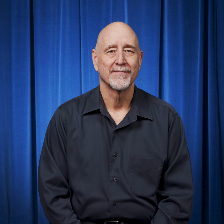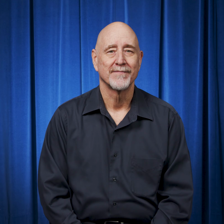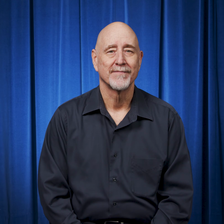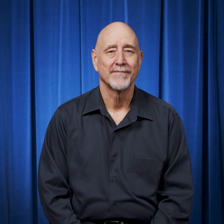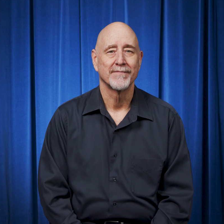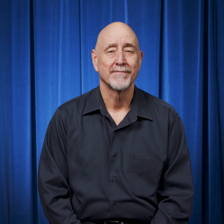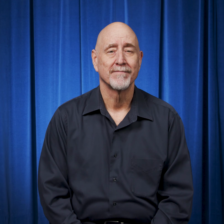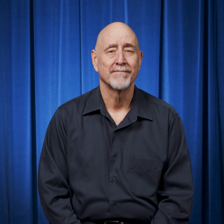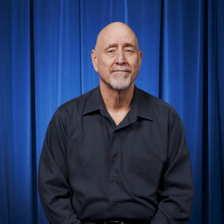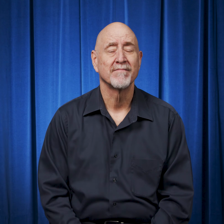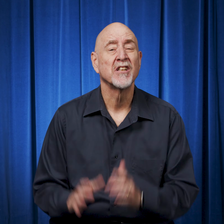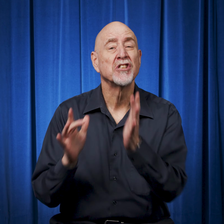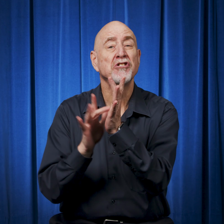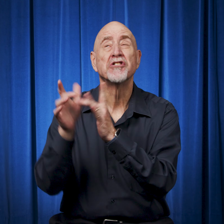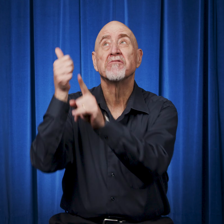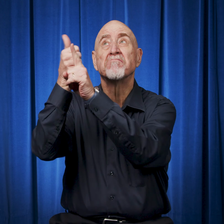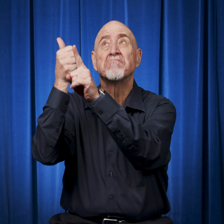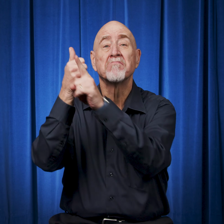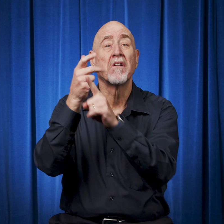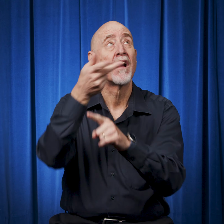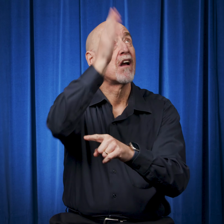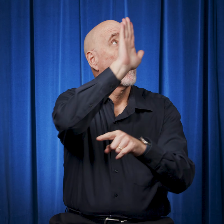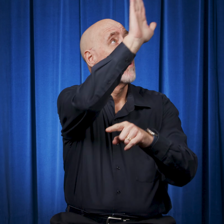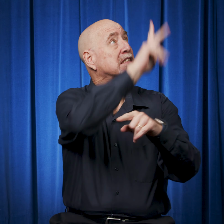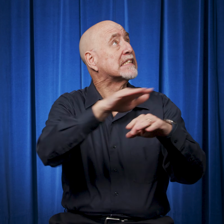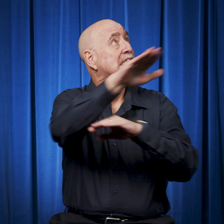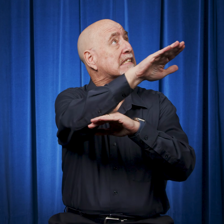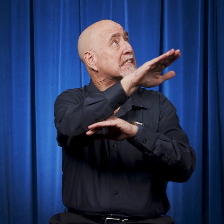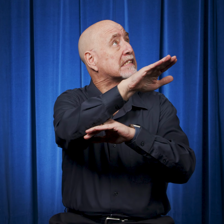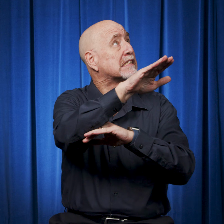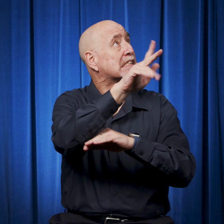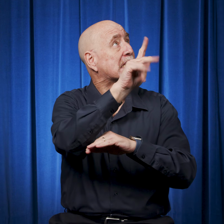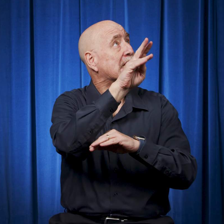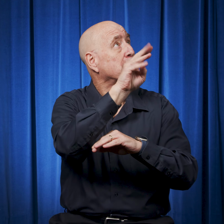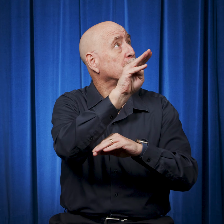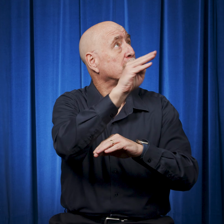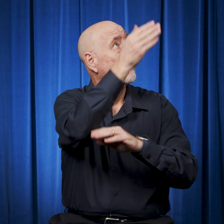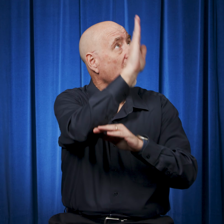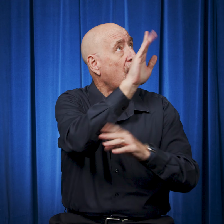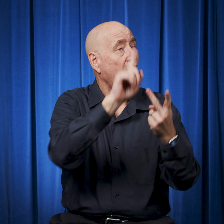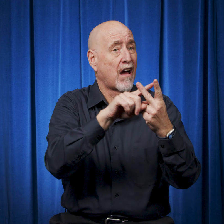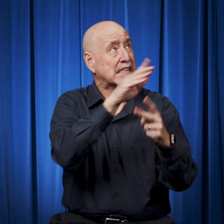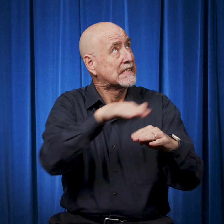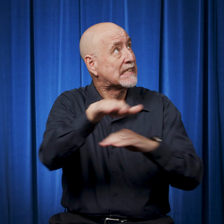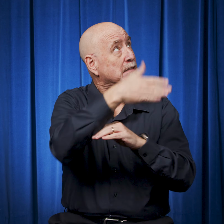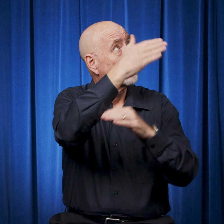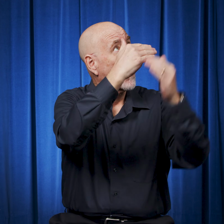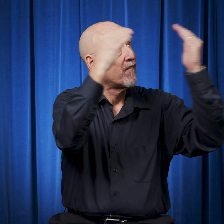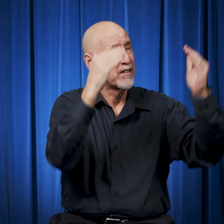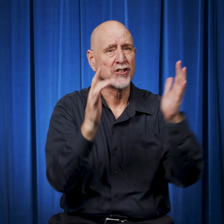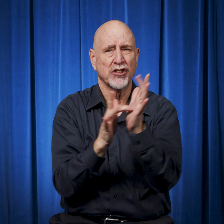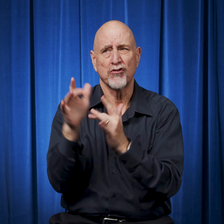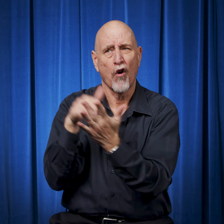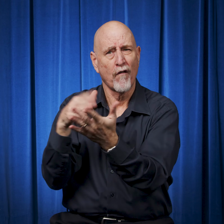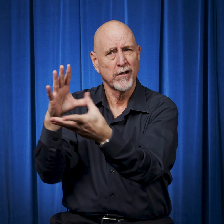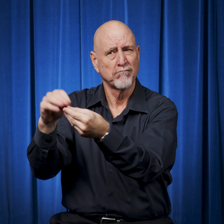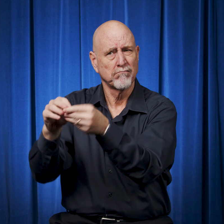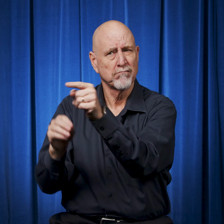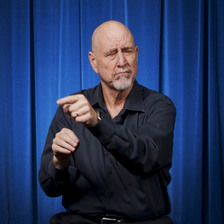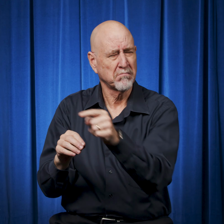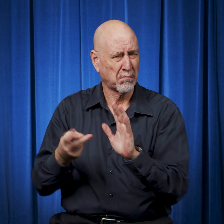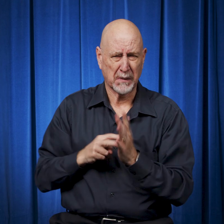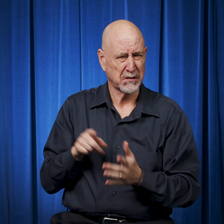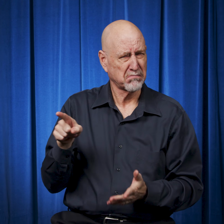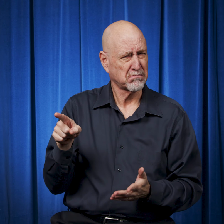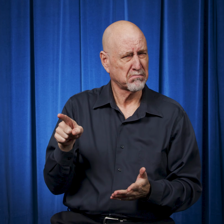Jesus often spoke about the kingdom of God or the kingdom of heaven. Well, what exactly was he talking about?